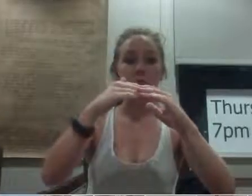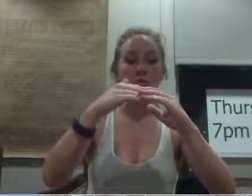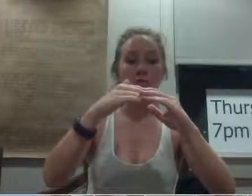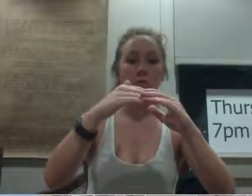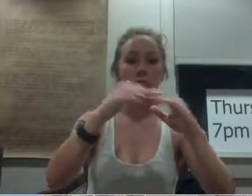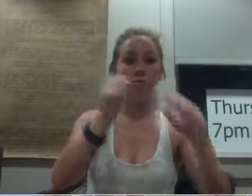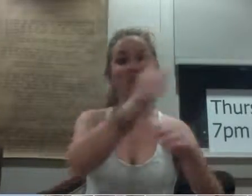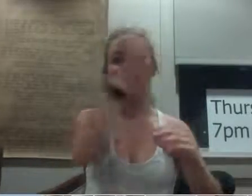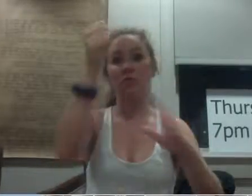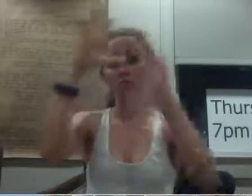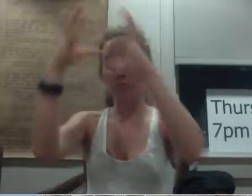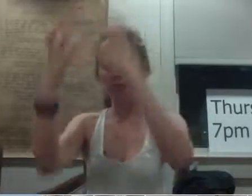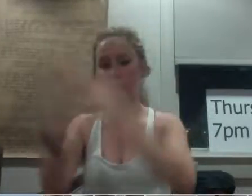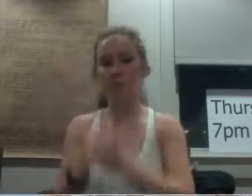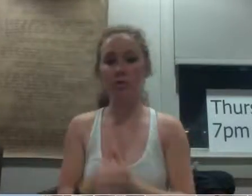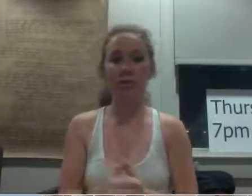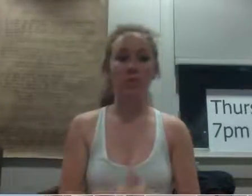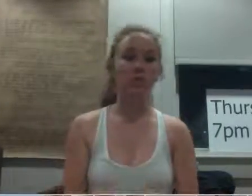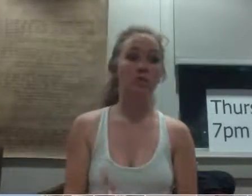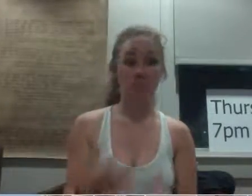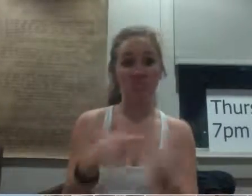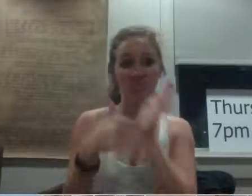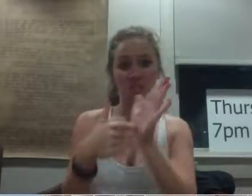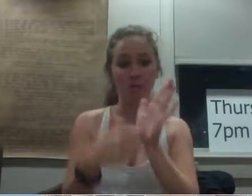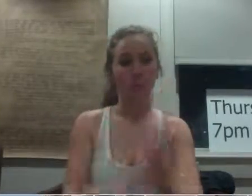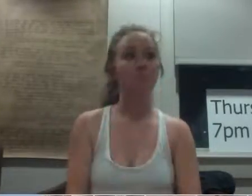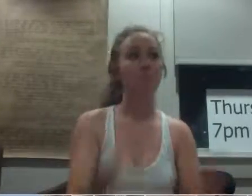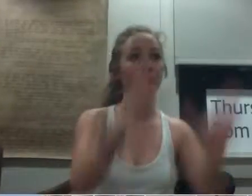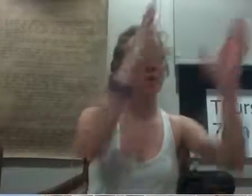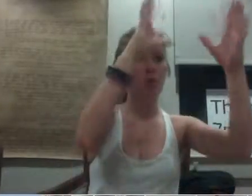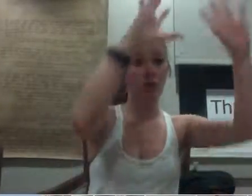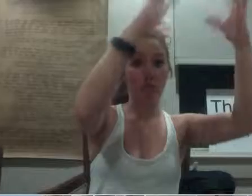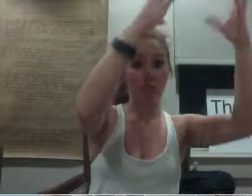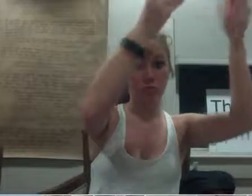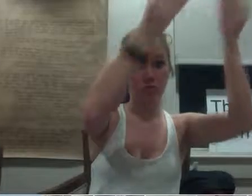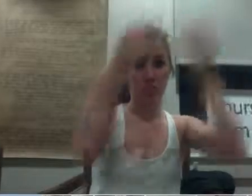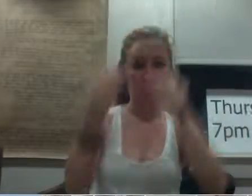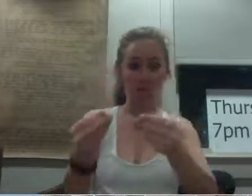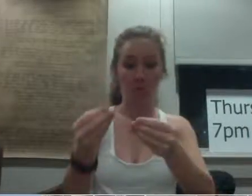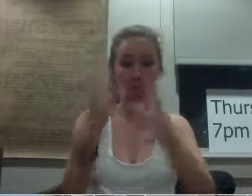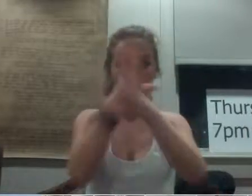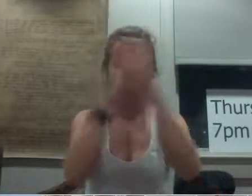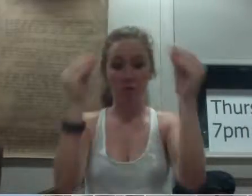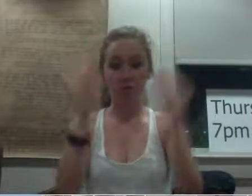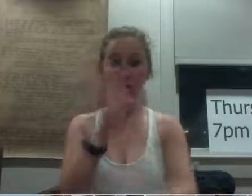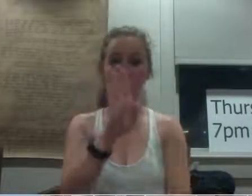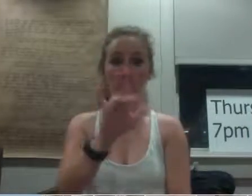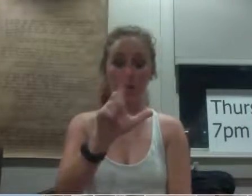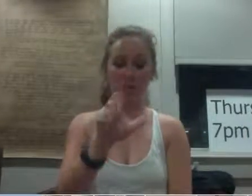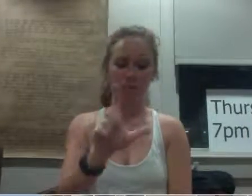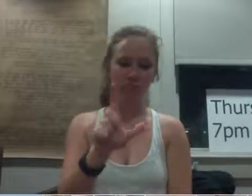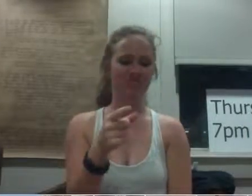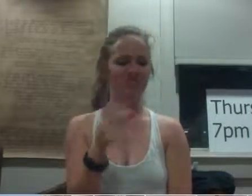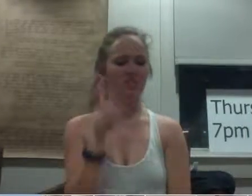They have a limit. They're limited by each other. For example, the legislative